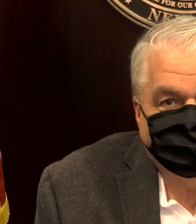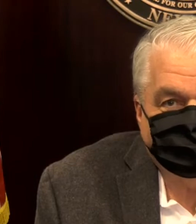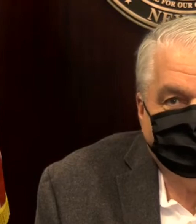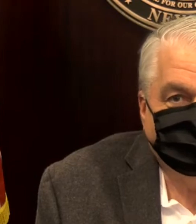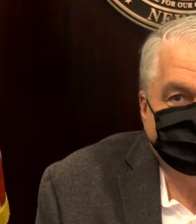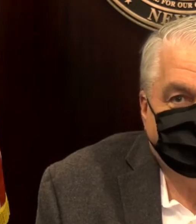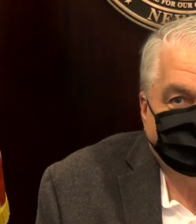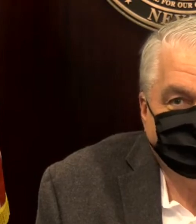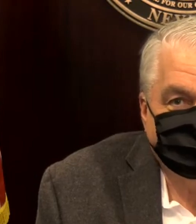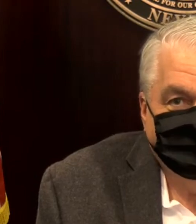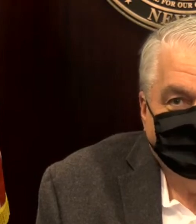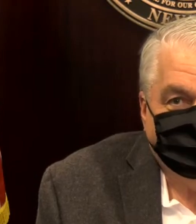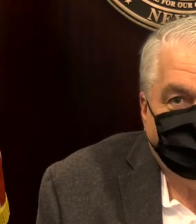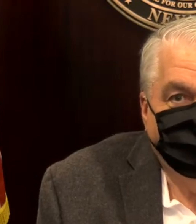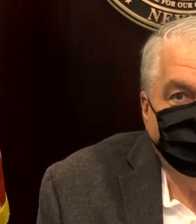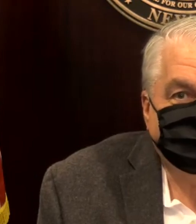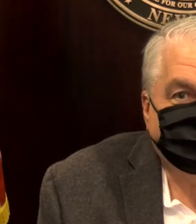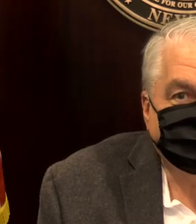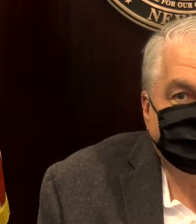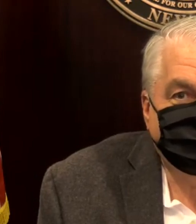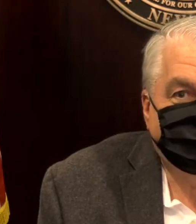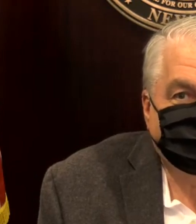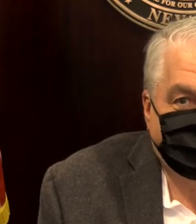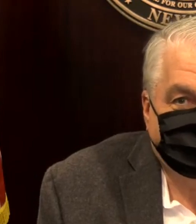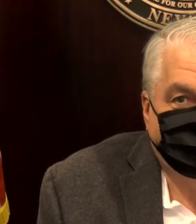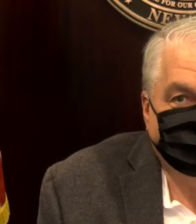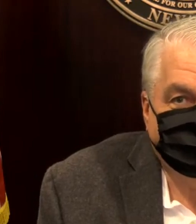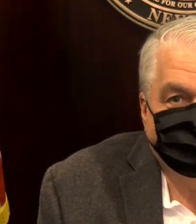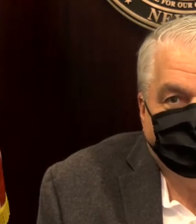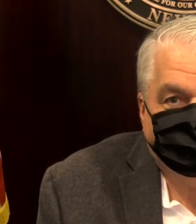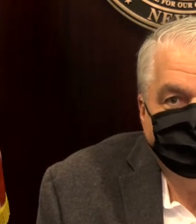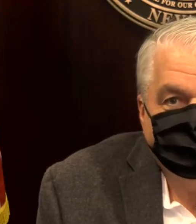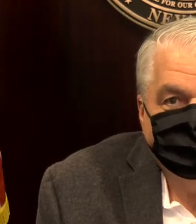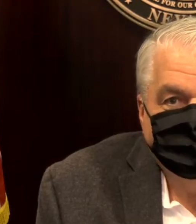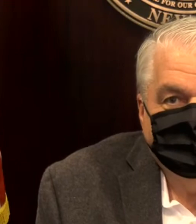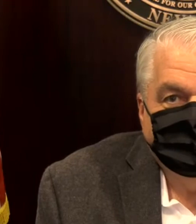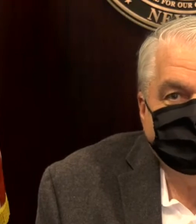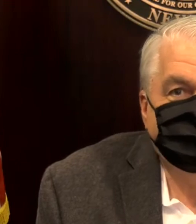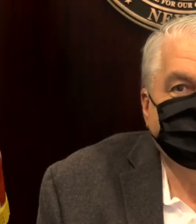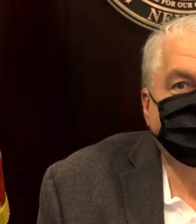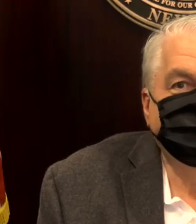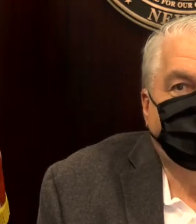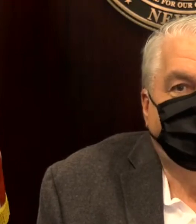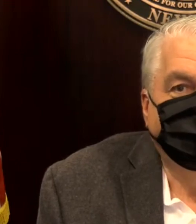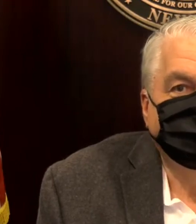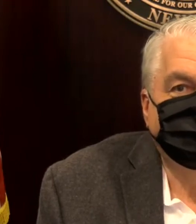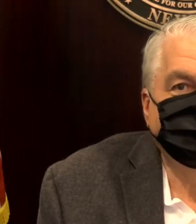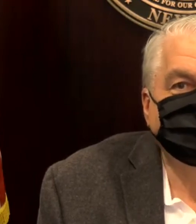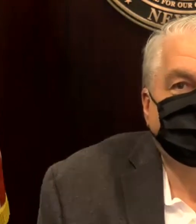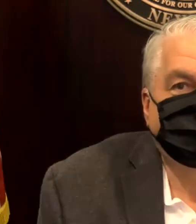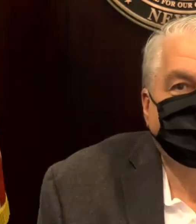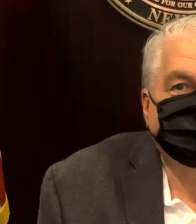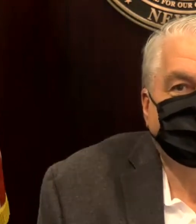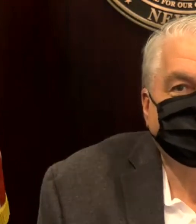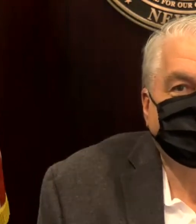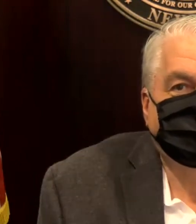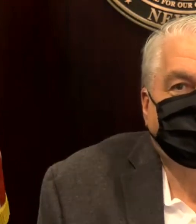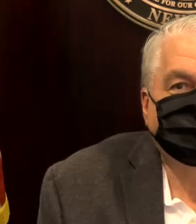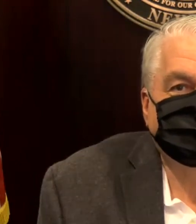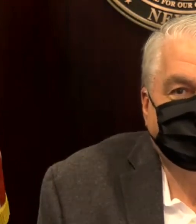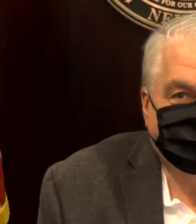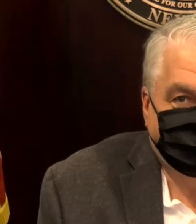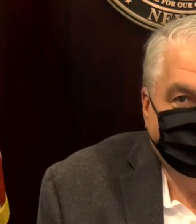signed federal stimulus package and how we expect to see that shake out in Nevada. As many of you know, the bill was signed by